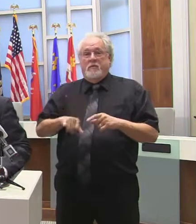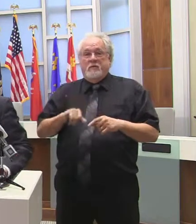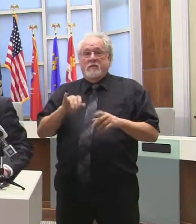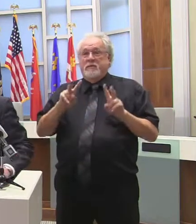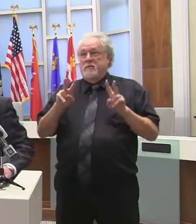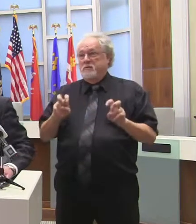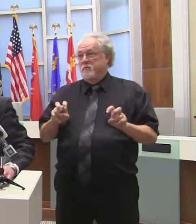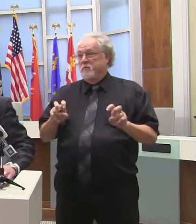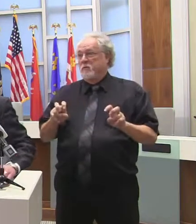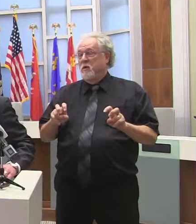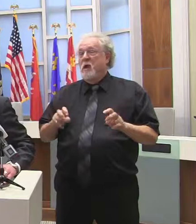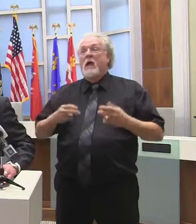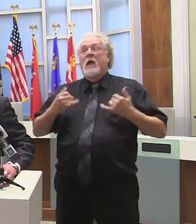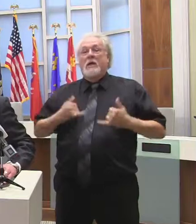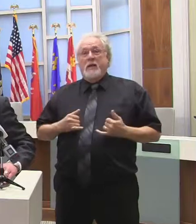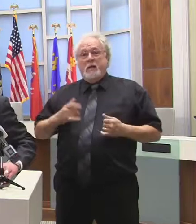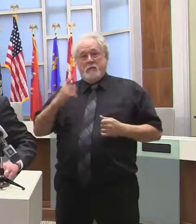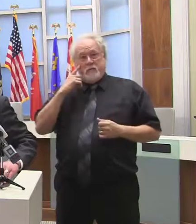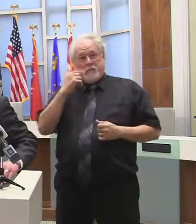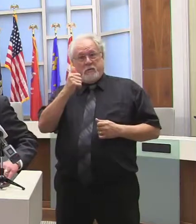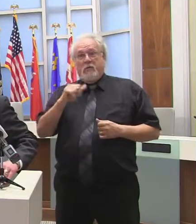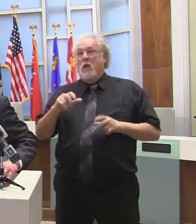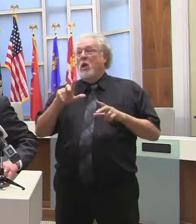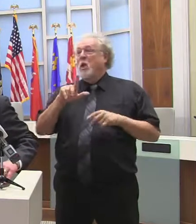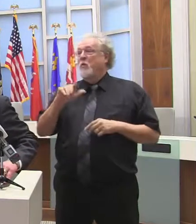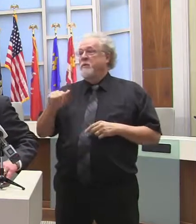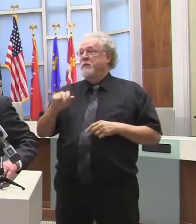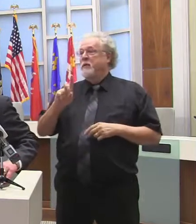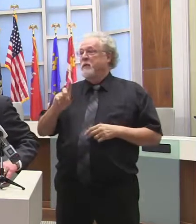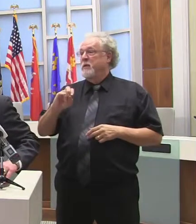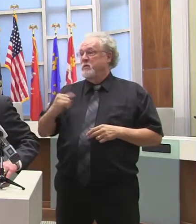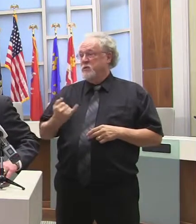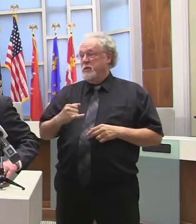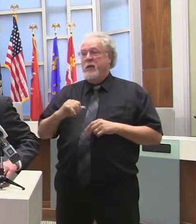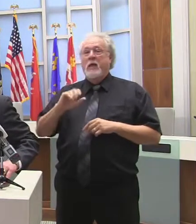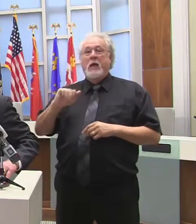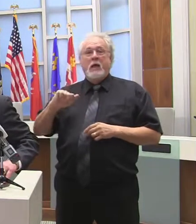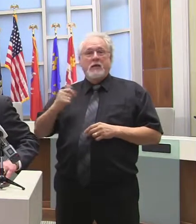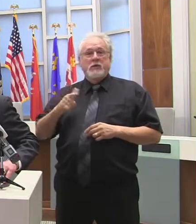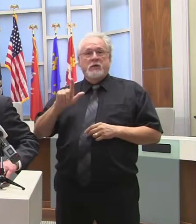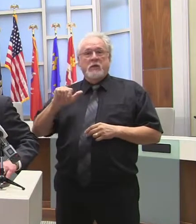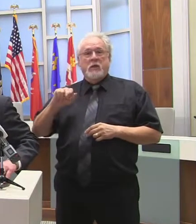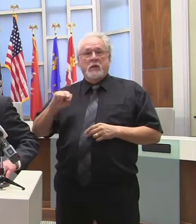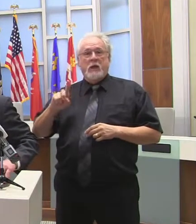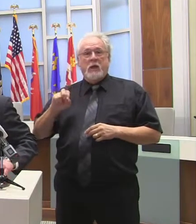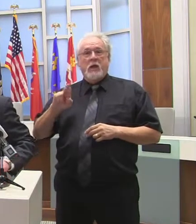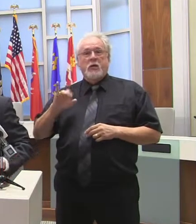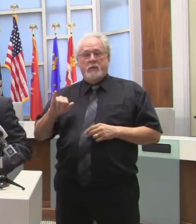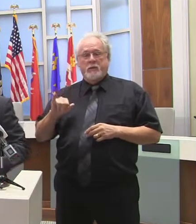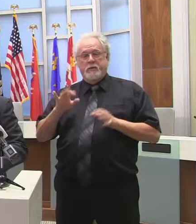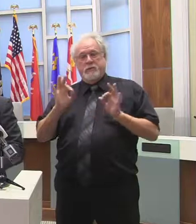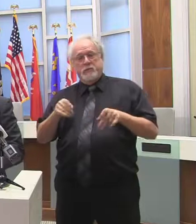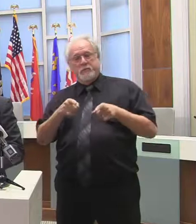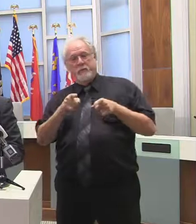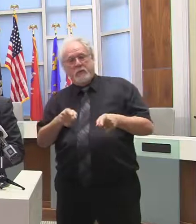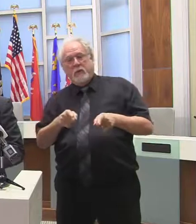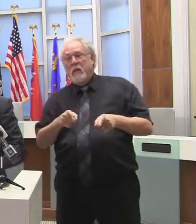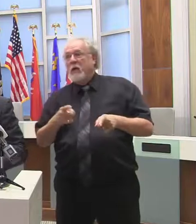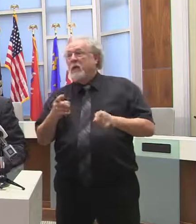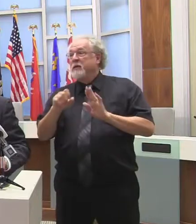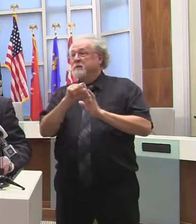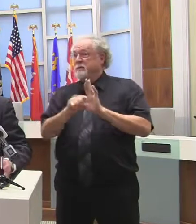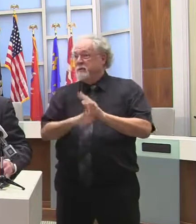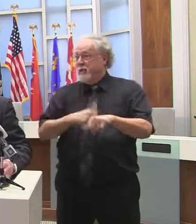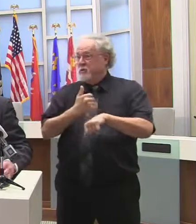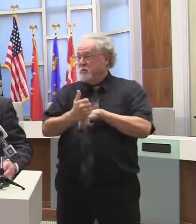matter, it is now up to the Louisiana Department of Justice and Attorney General Jeff Landry to determine whether any state